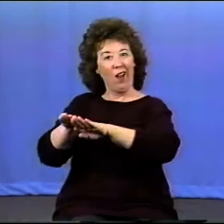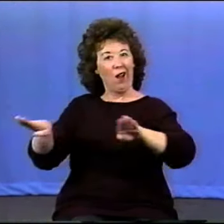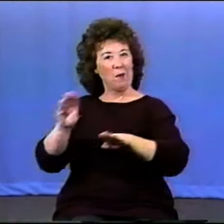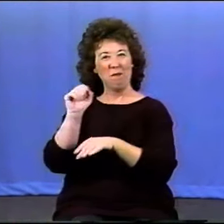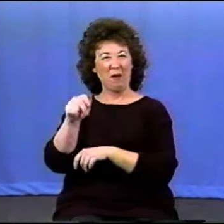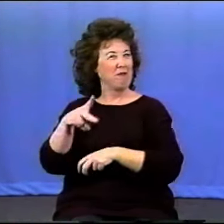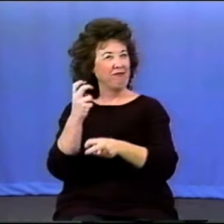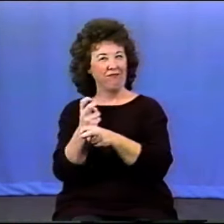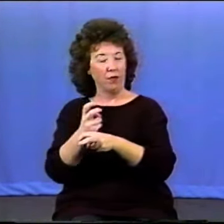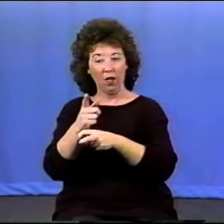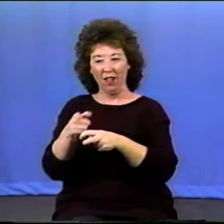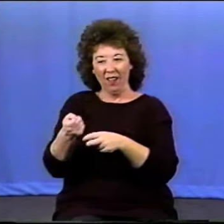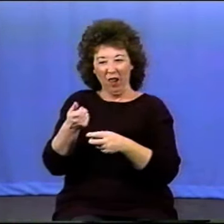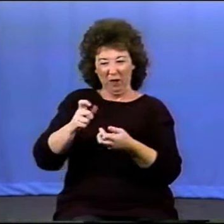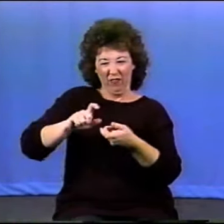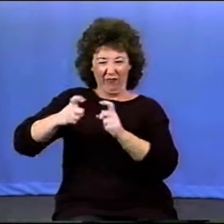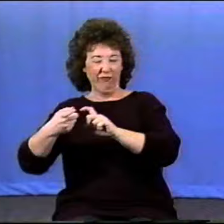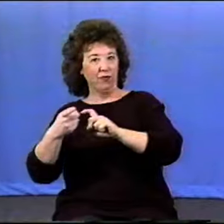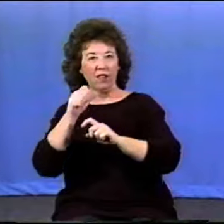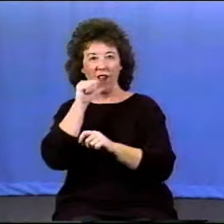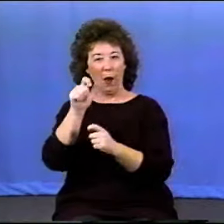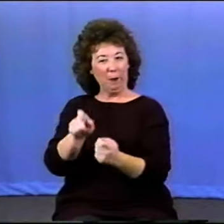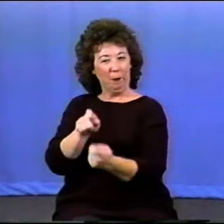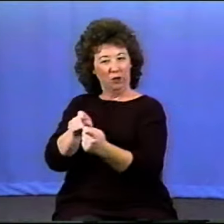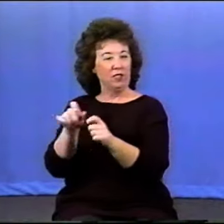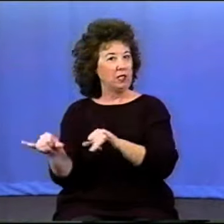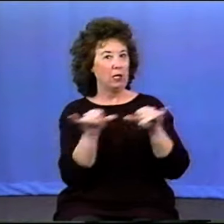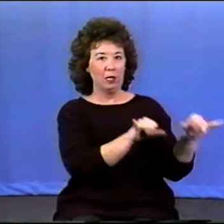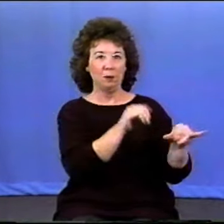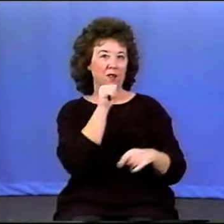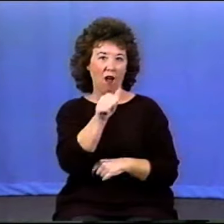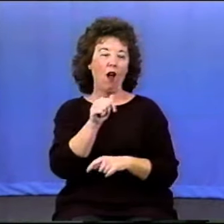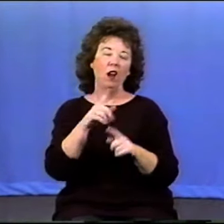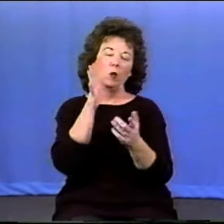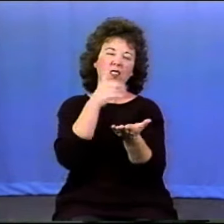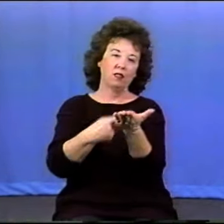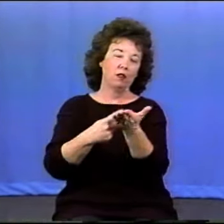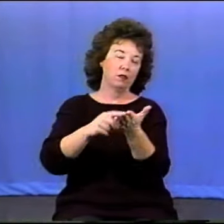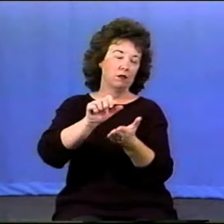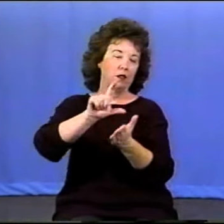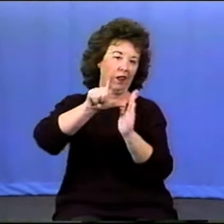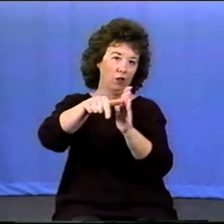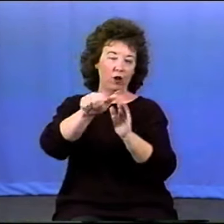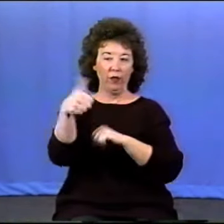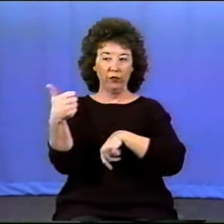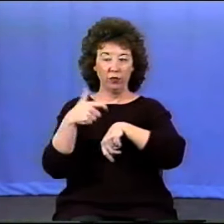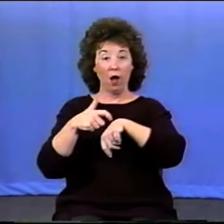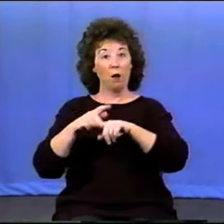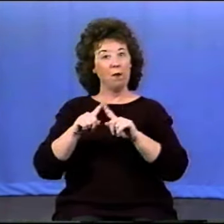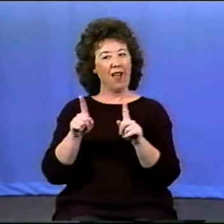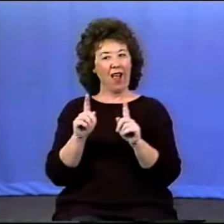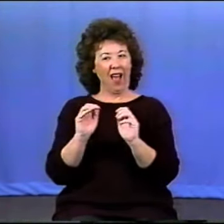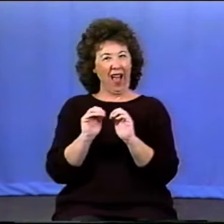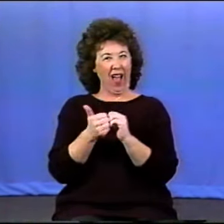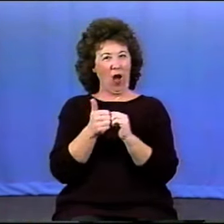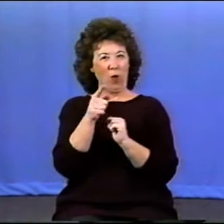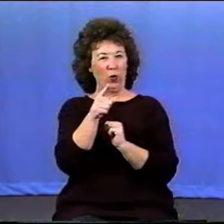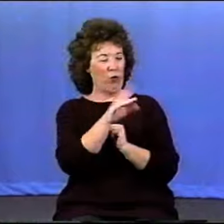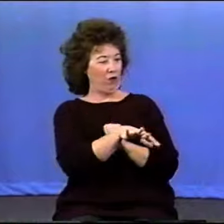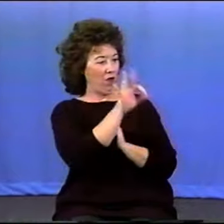issue. We won't deal with that right now. But how do you locate things on a sphere? Most